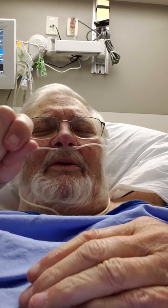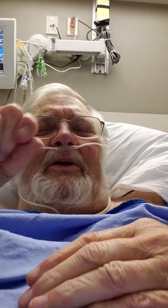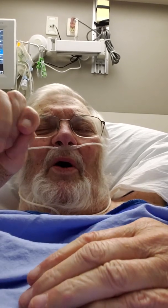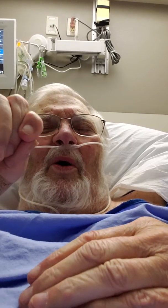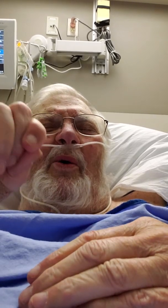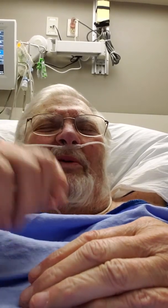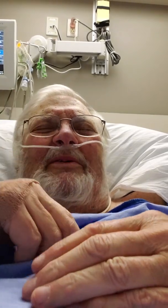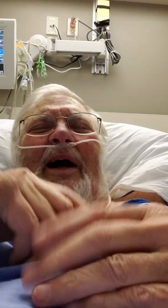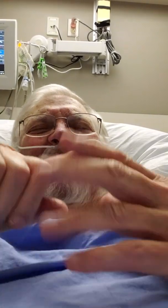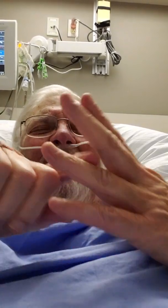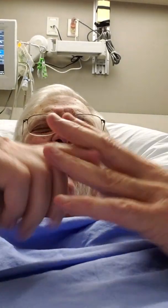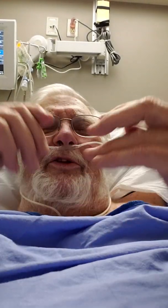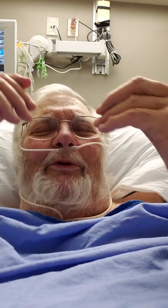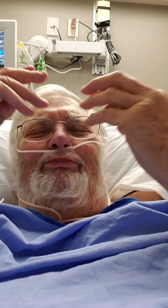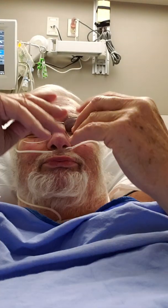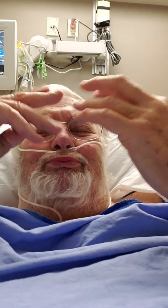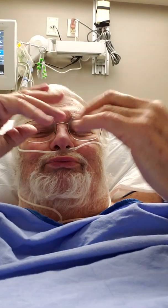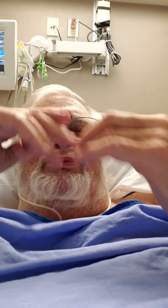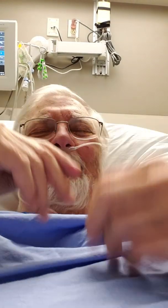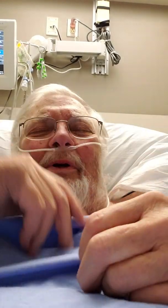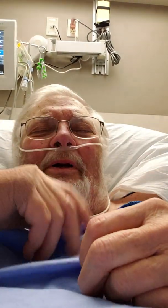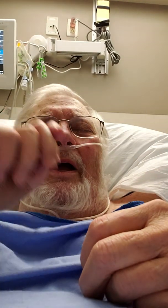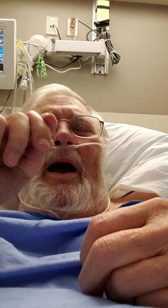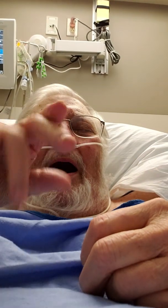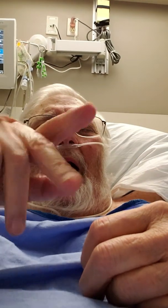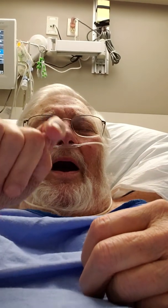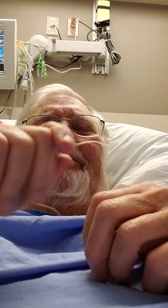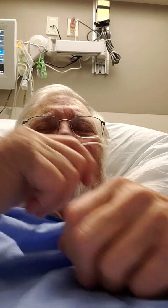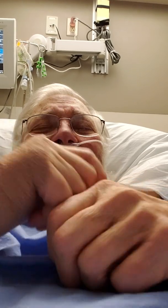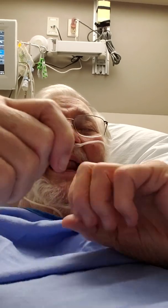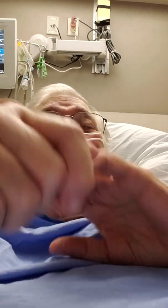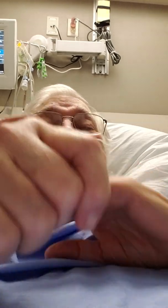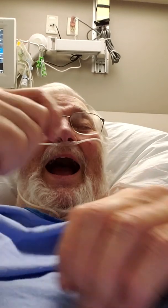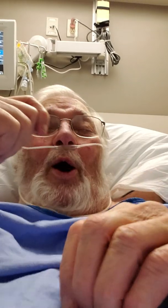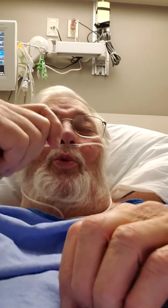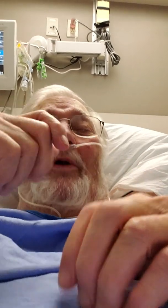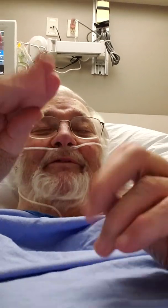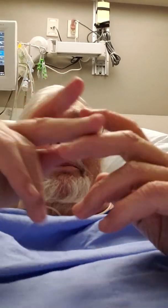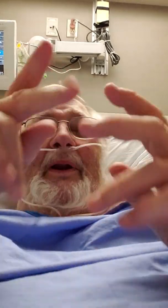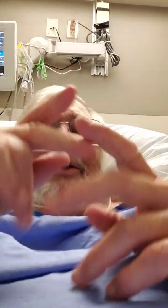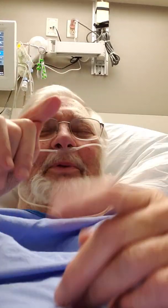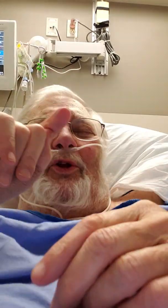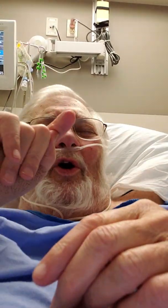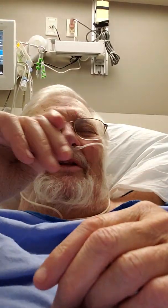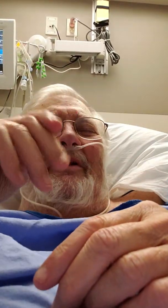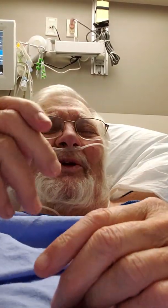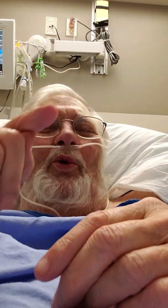So I started to have to get out of the place because